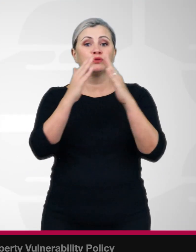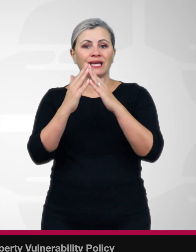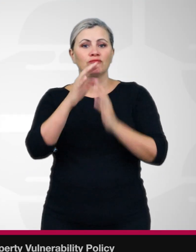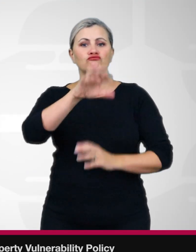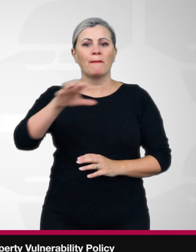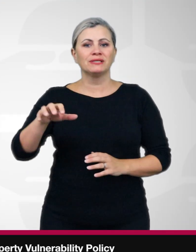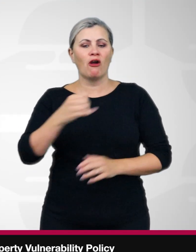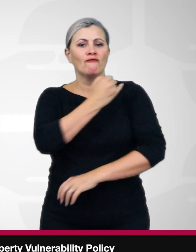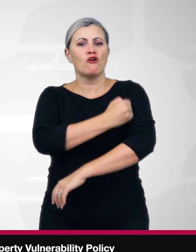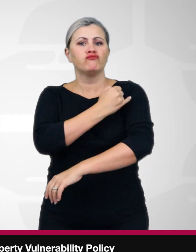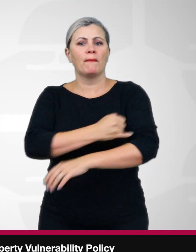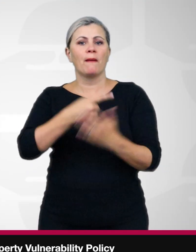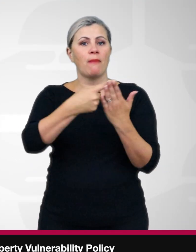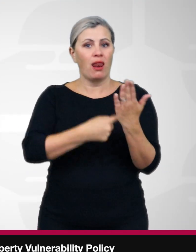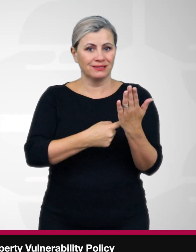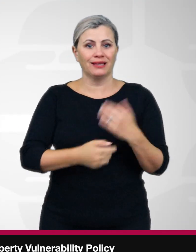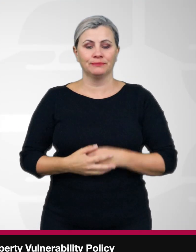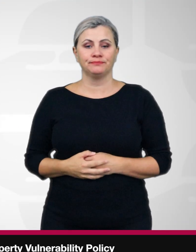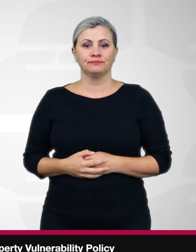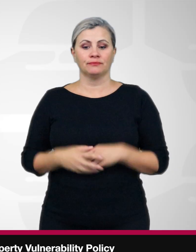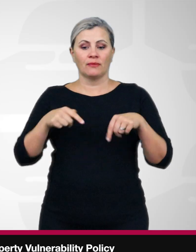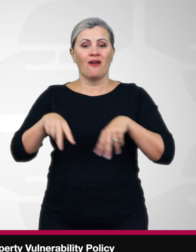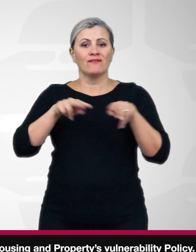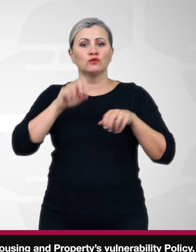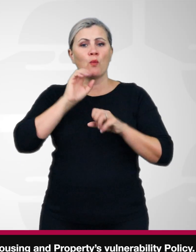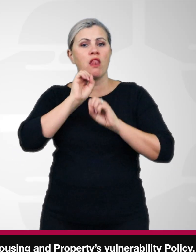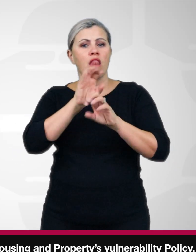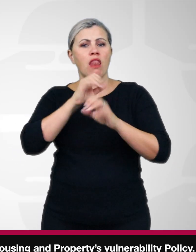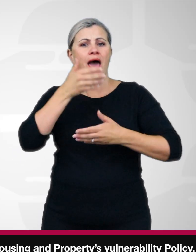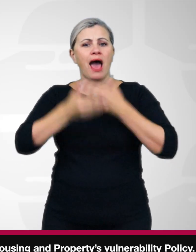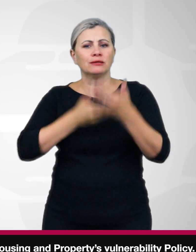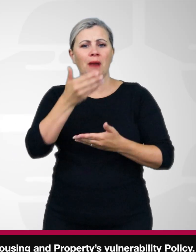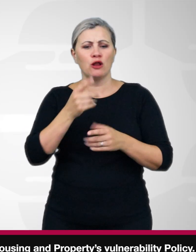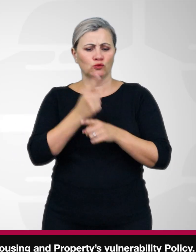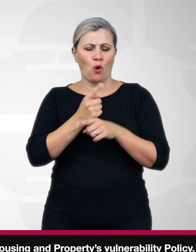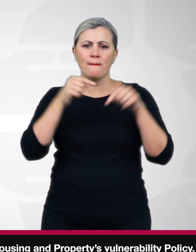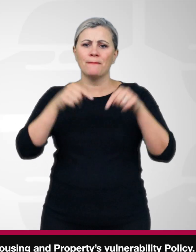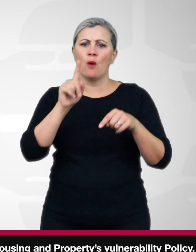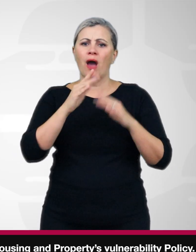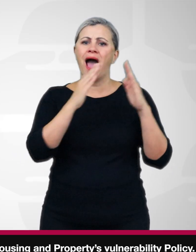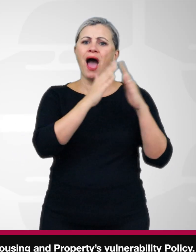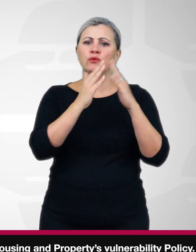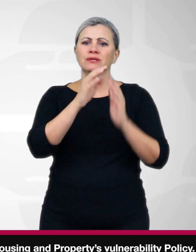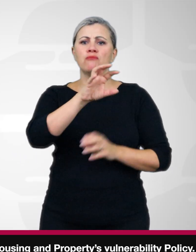Housing and Property Vulnerability Policy. This video will take you through Housing and Property's Vulnerability